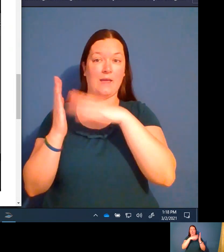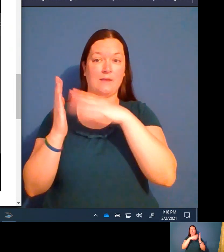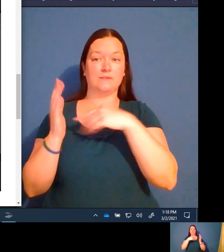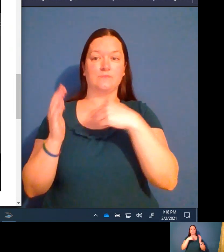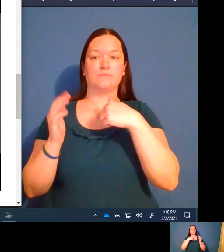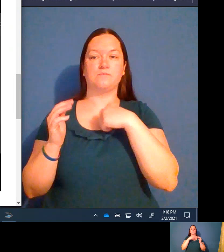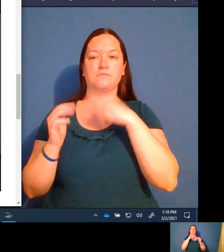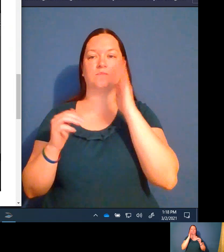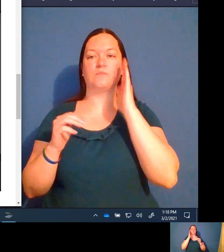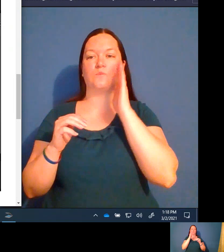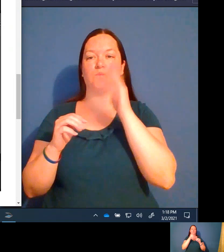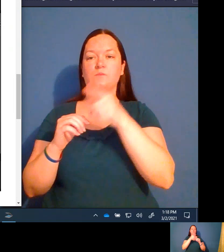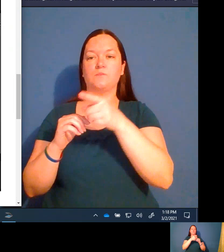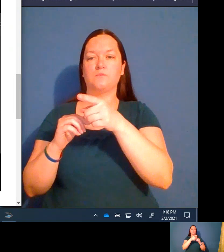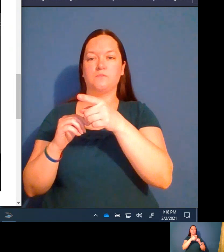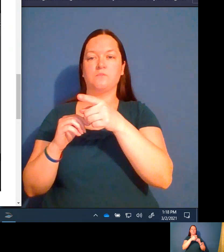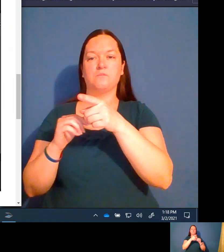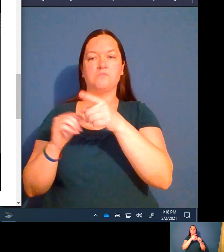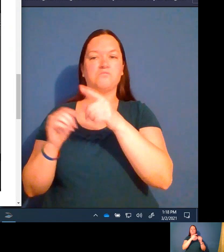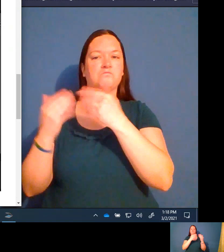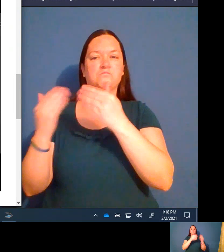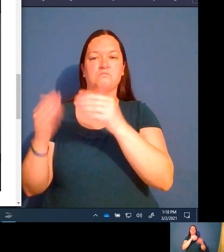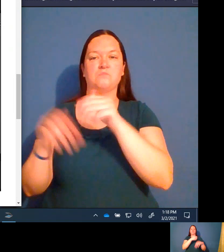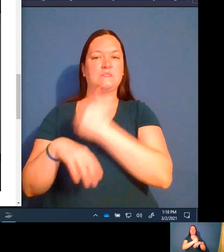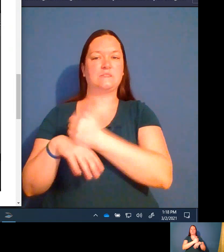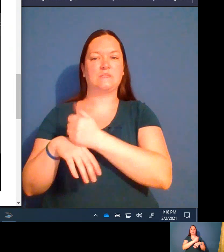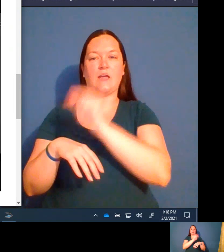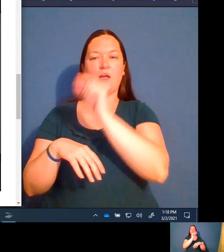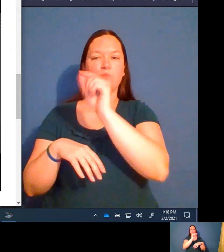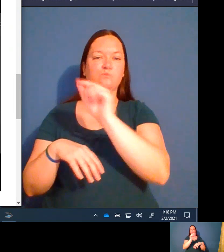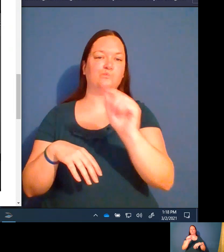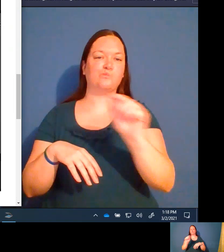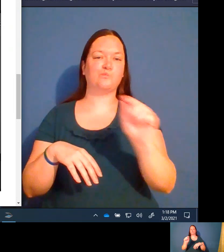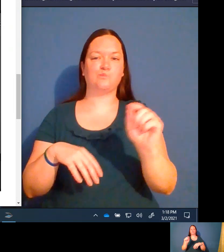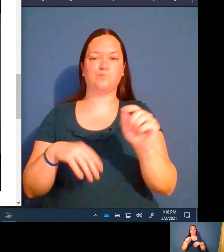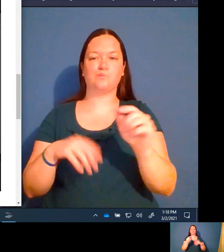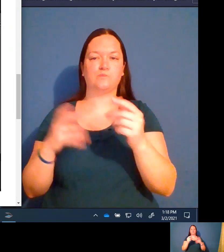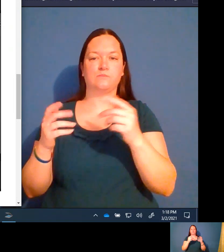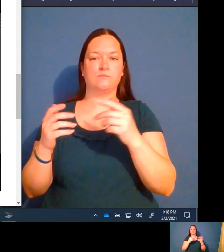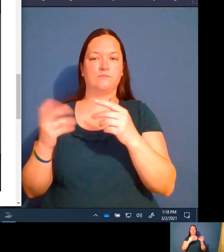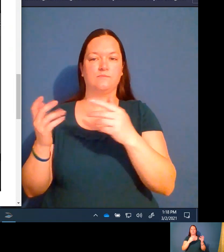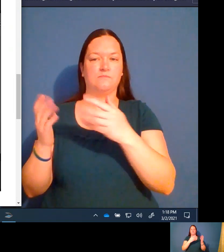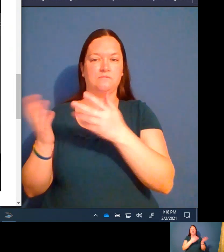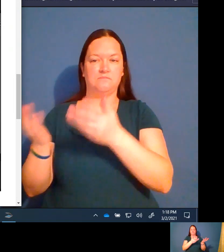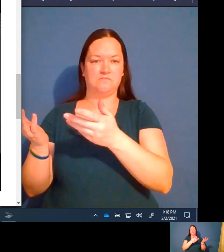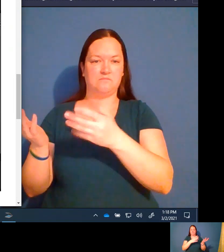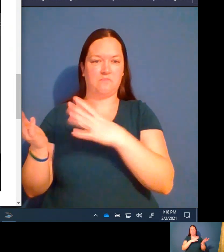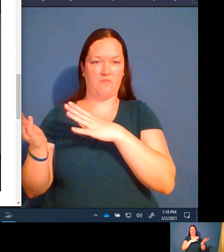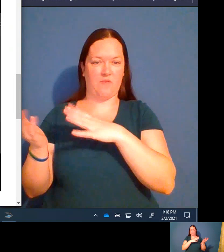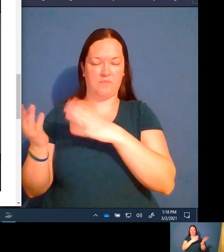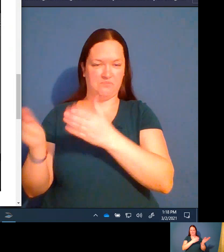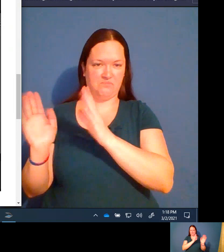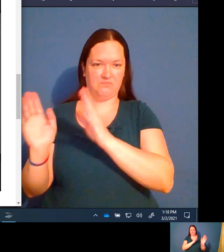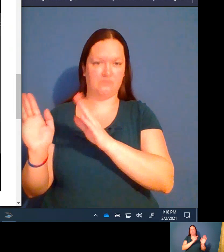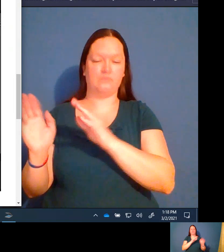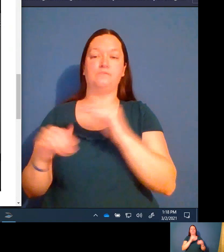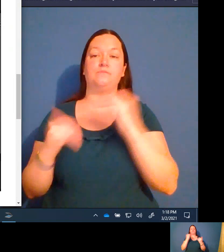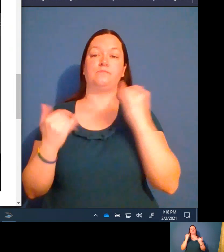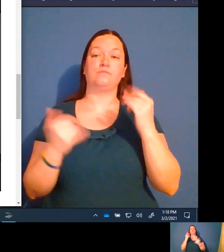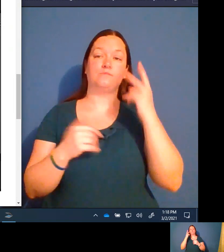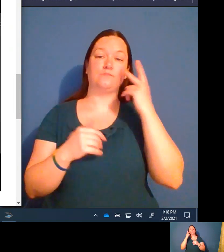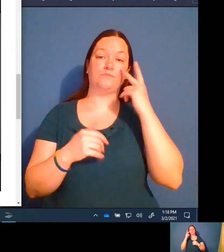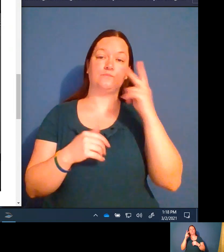to, increase my size and all that jazz, but I'm just going to go ahead and paint. Okay, make a line, crisscross these real quick. Okay, and then I